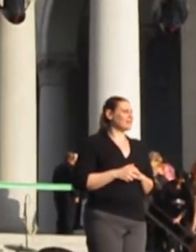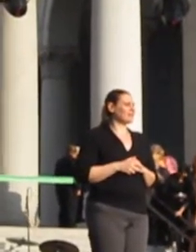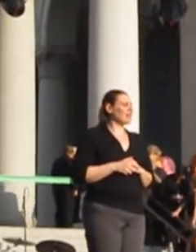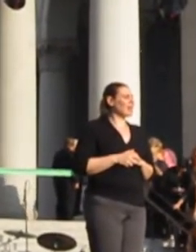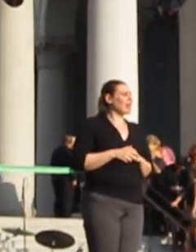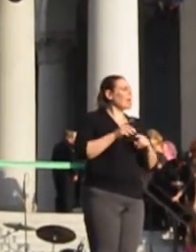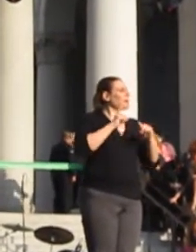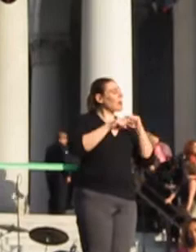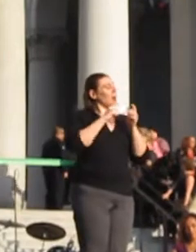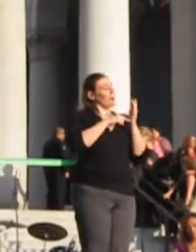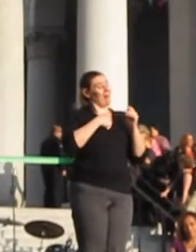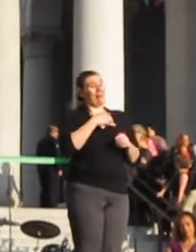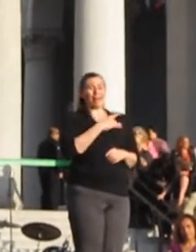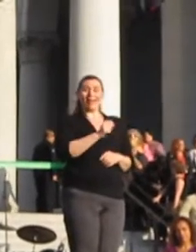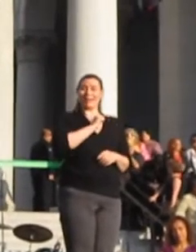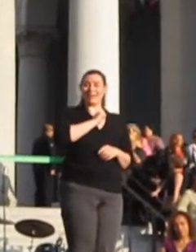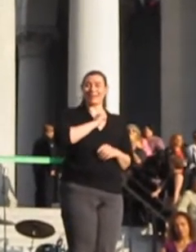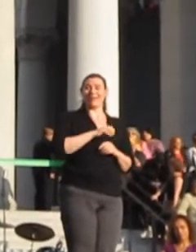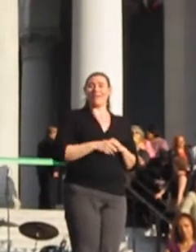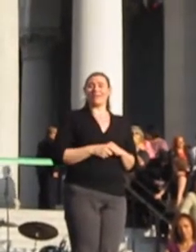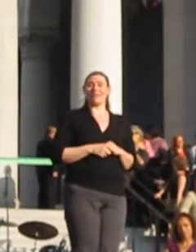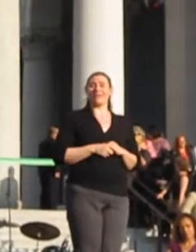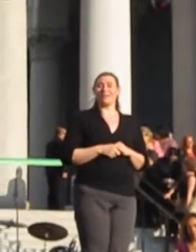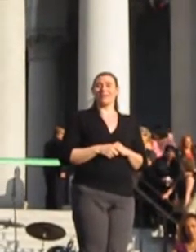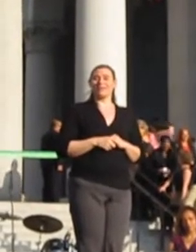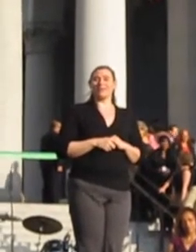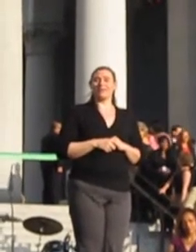But what I like is that